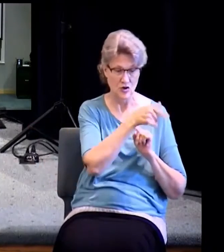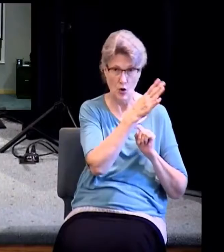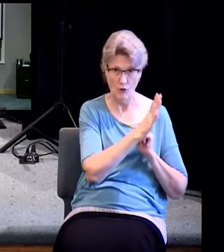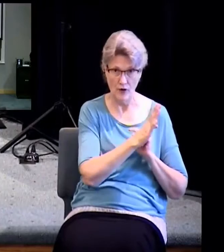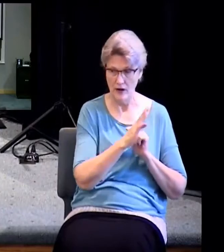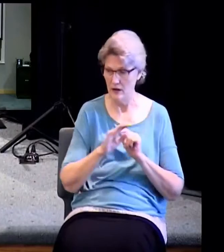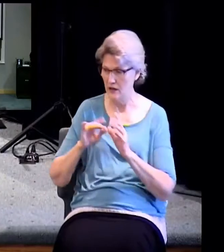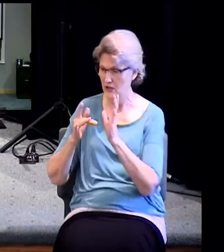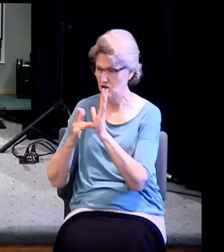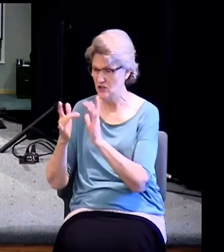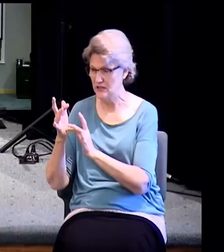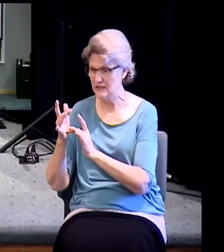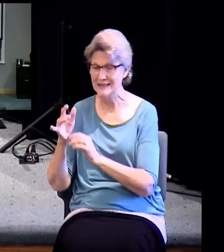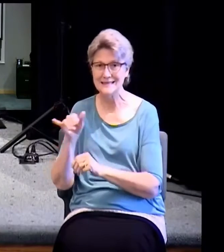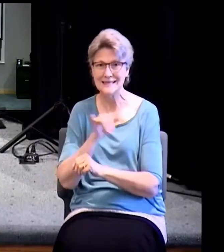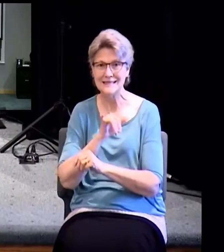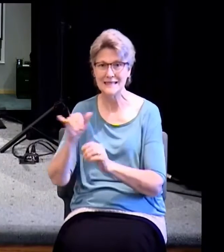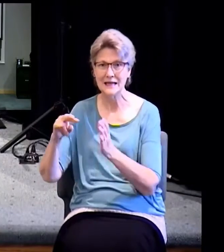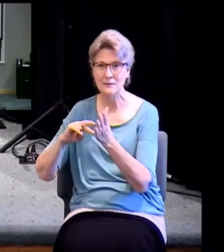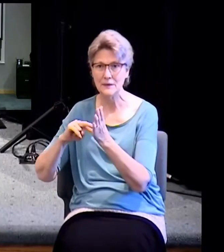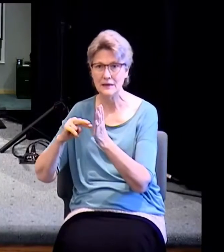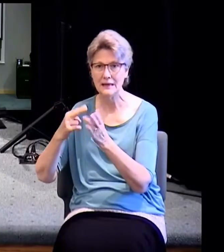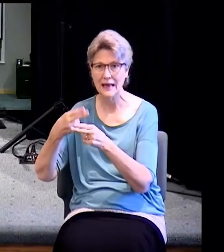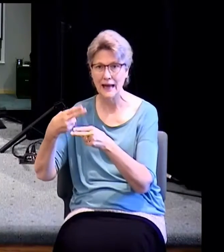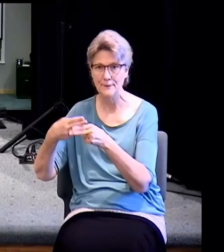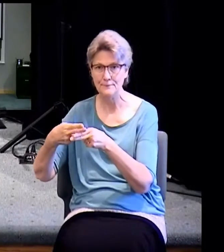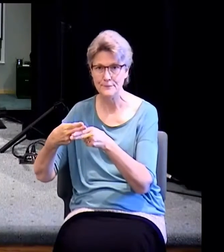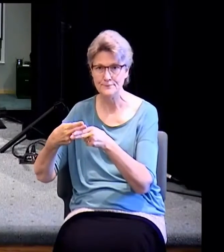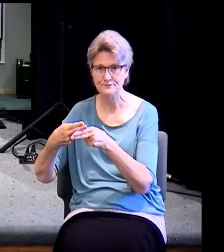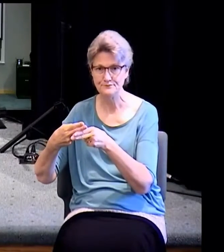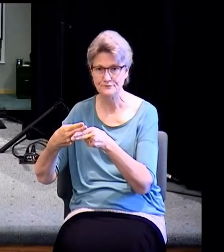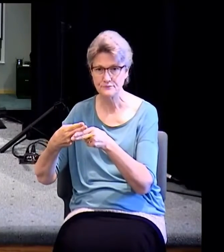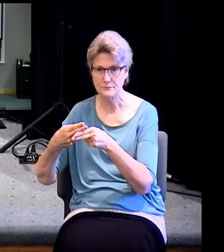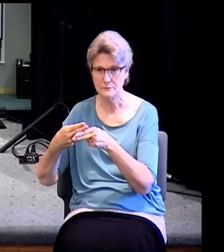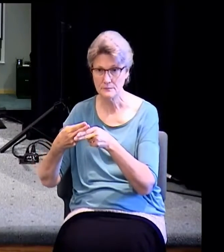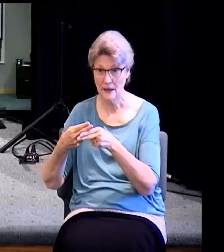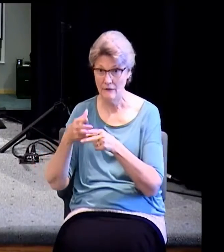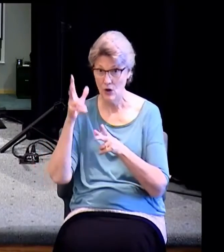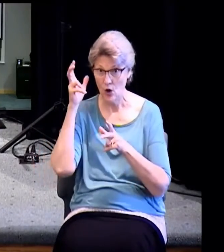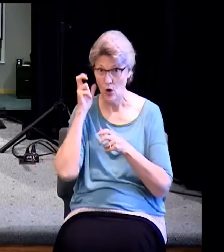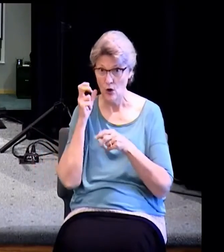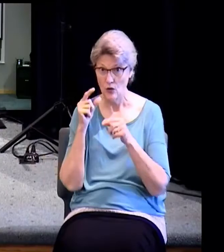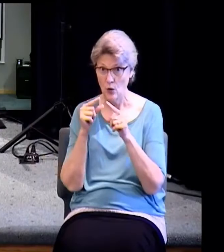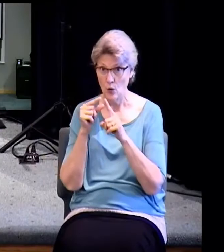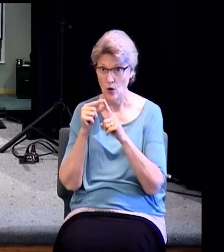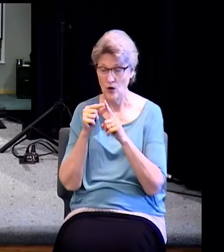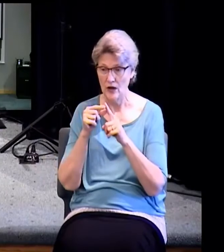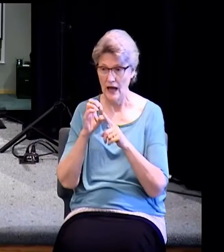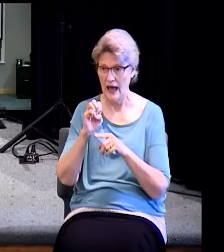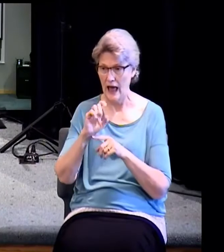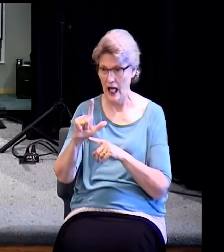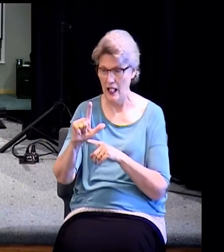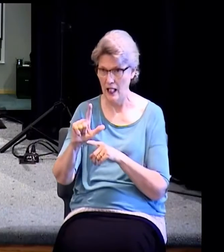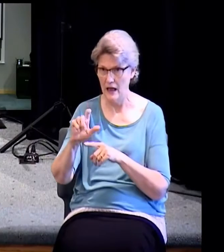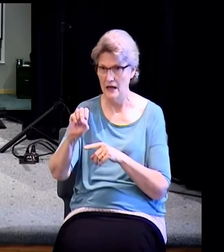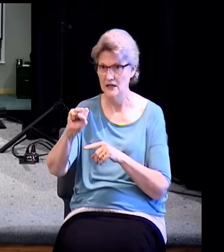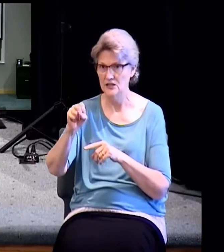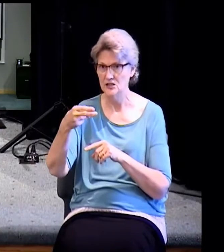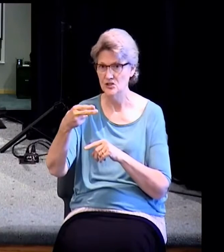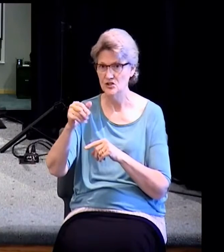also stands for the Hebrew name of God, Shaddai. Have you ever heard that before? El